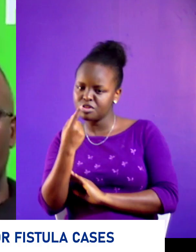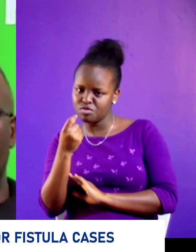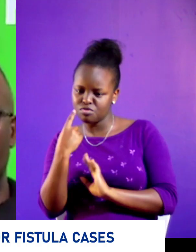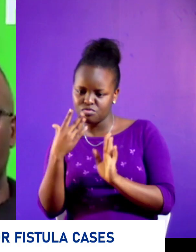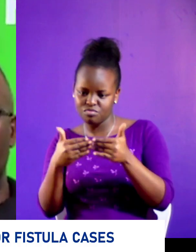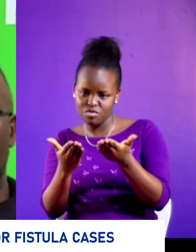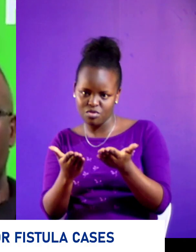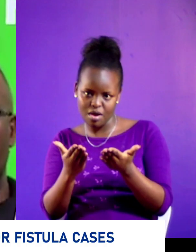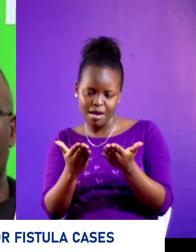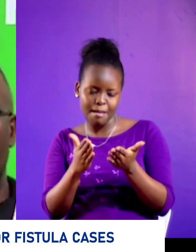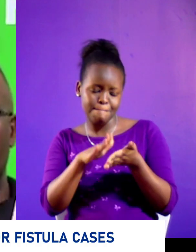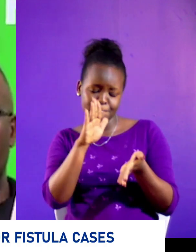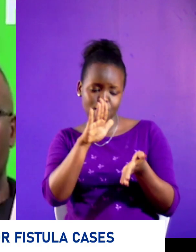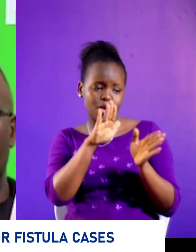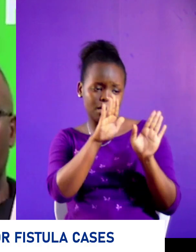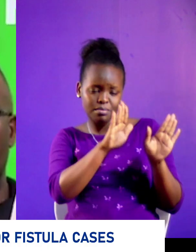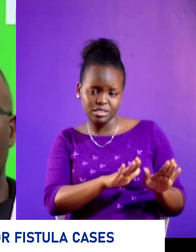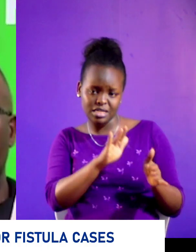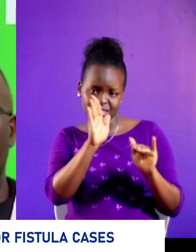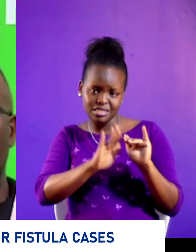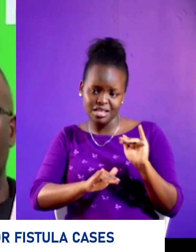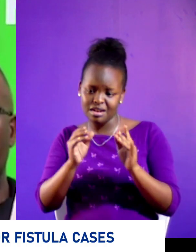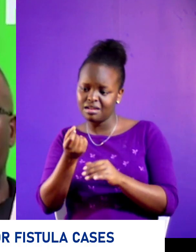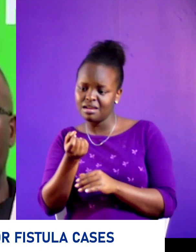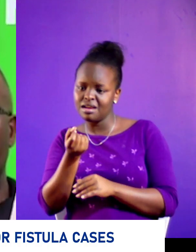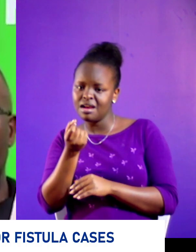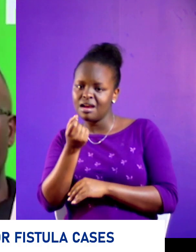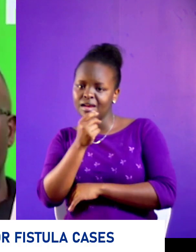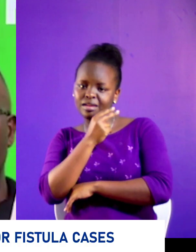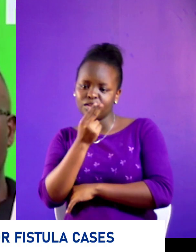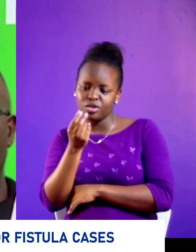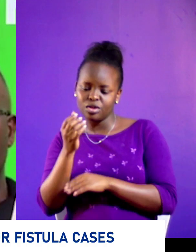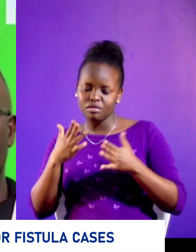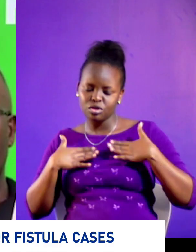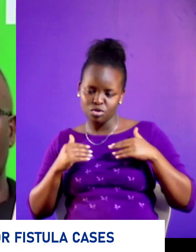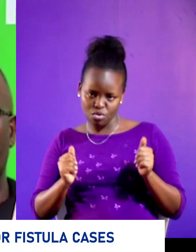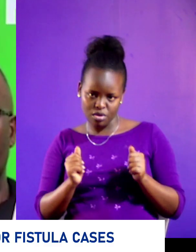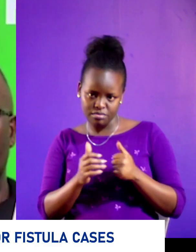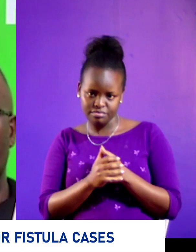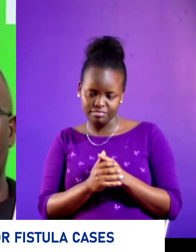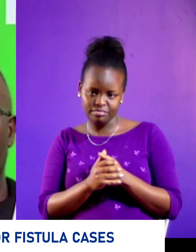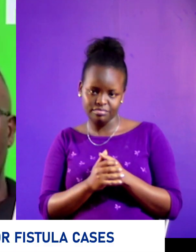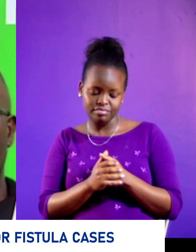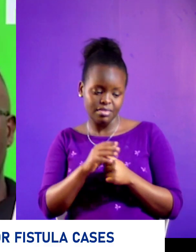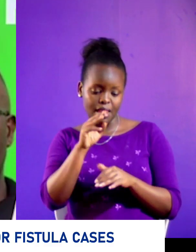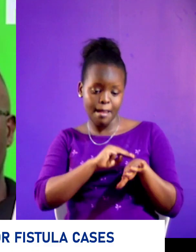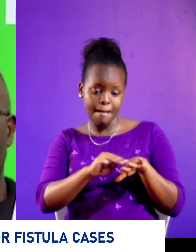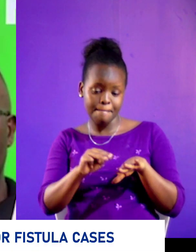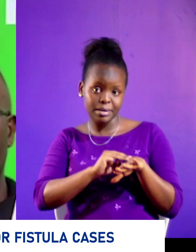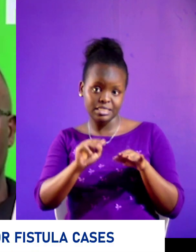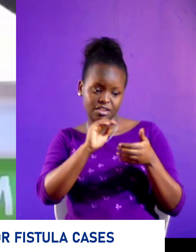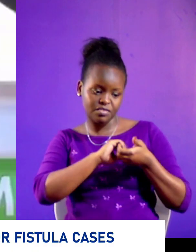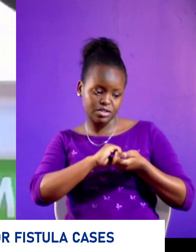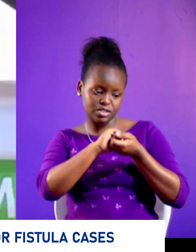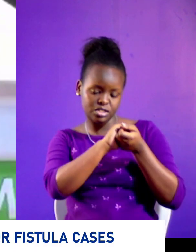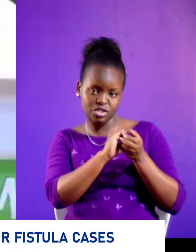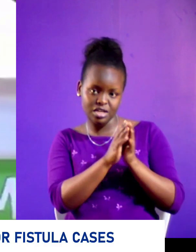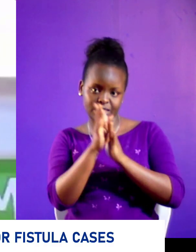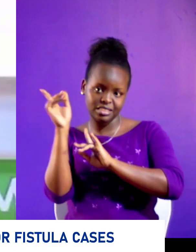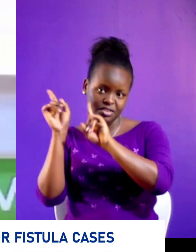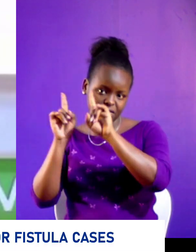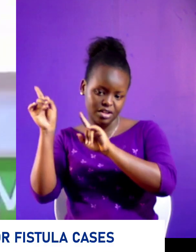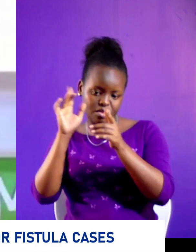critical than the cure itself. So in this regard, M-Pesa Foundation, together with Safaricom Foundation,